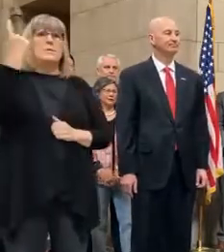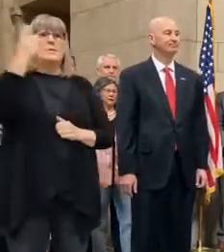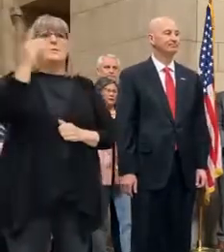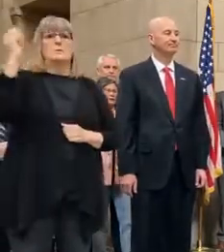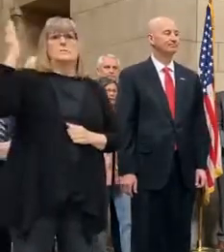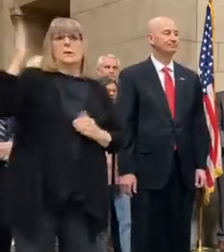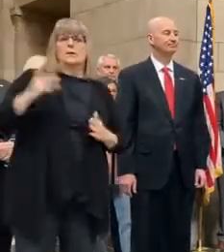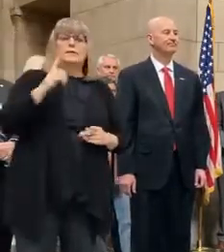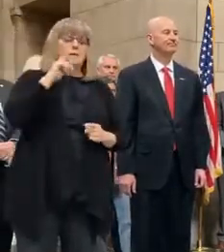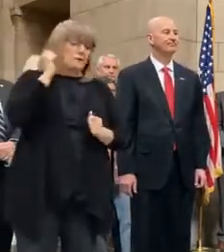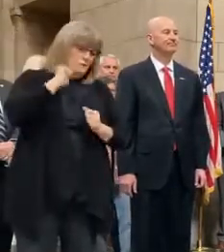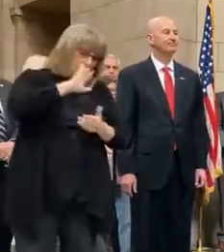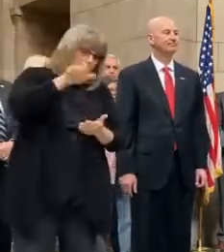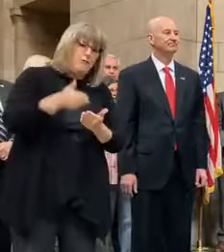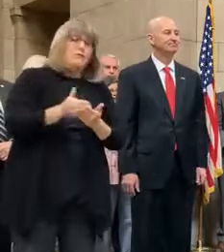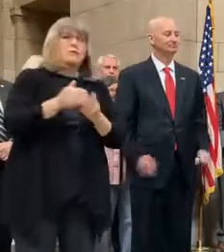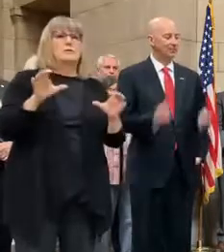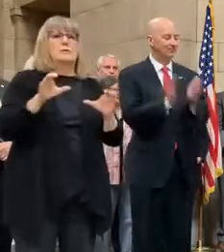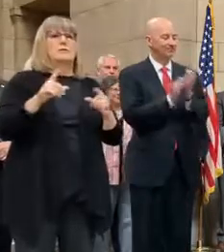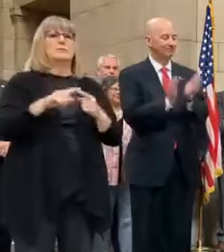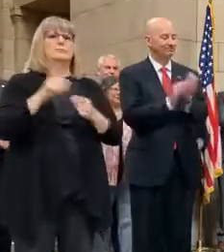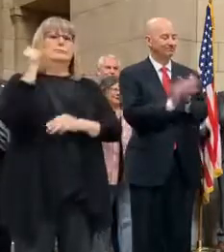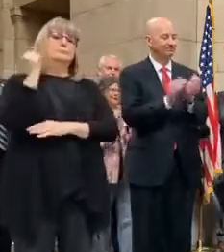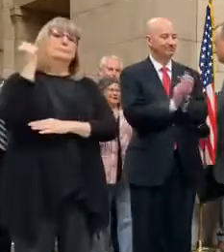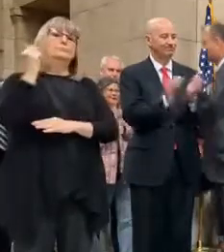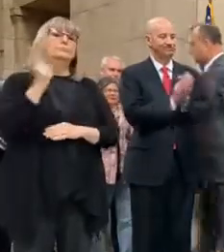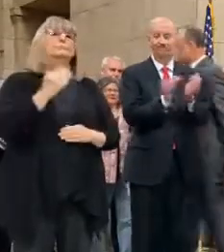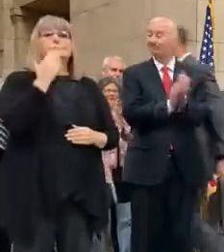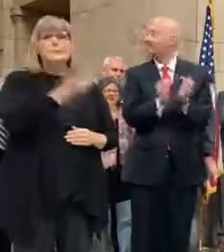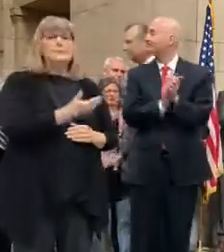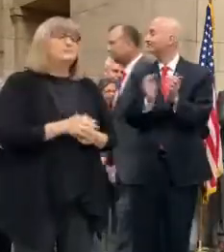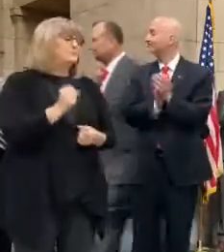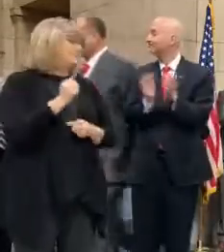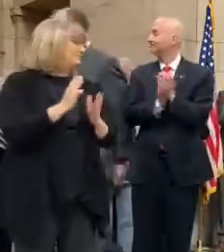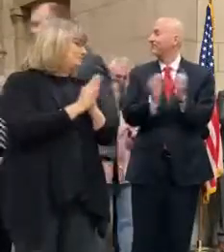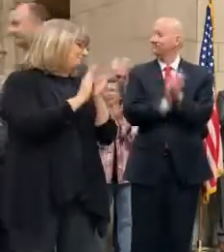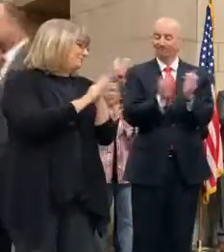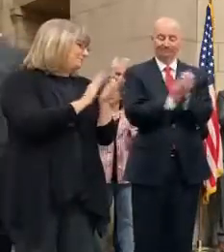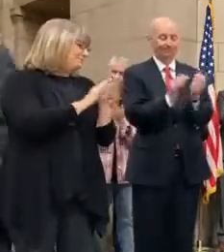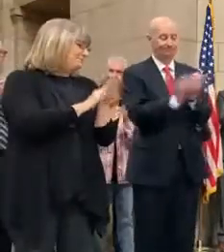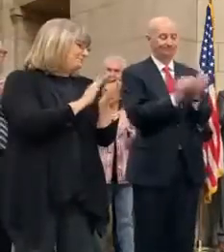the speaker, for everything that you've done along that way. Thank you.